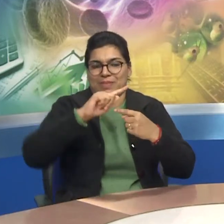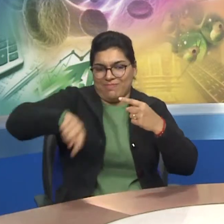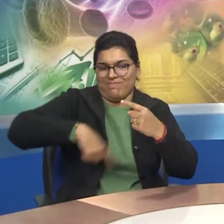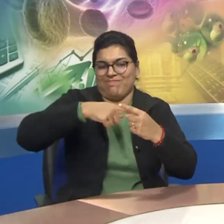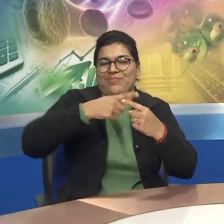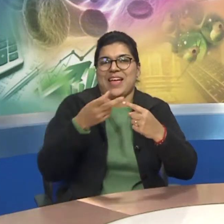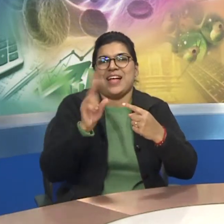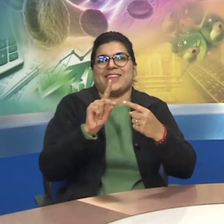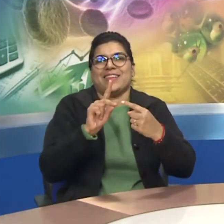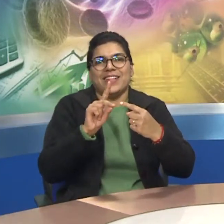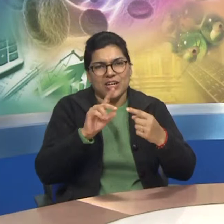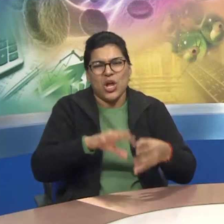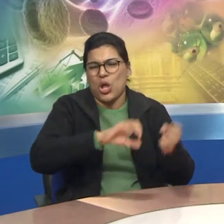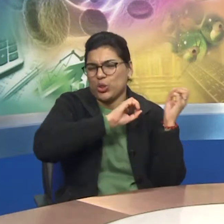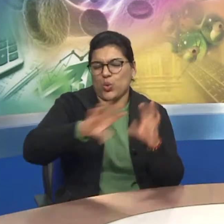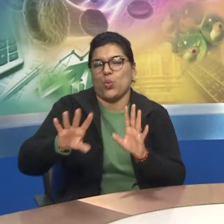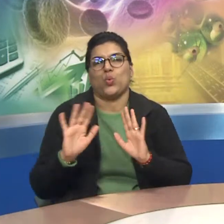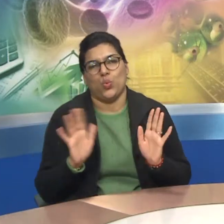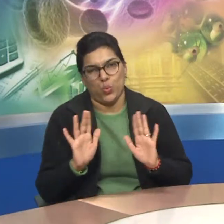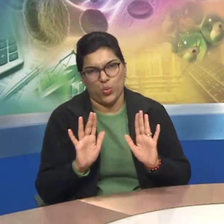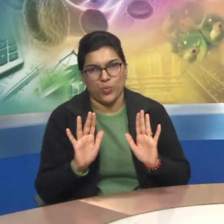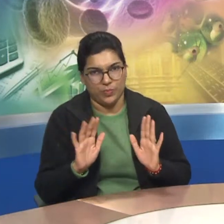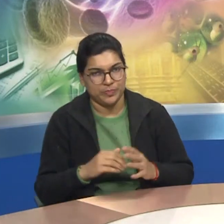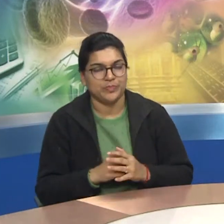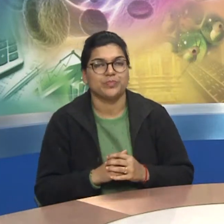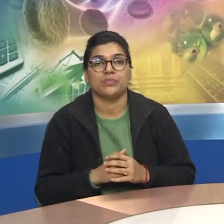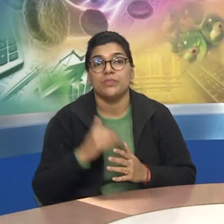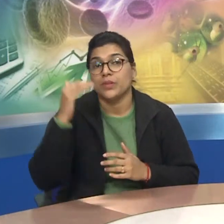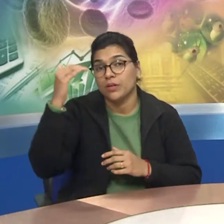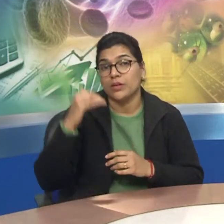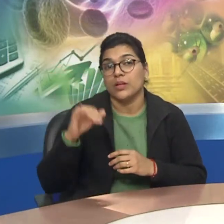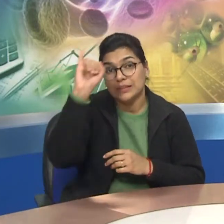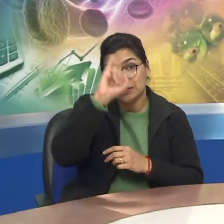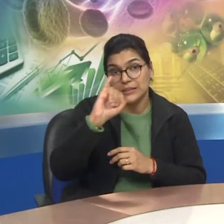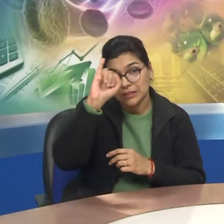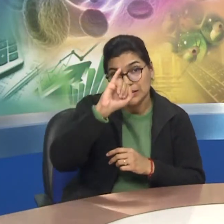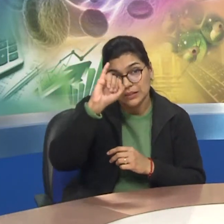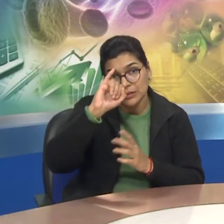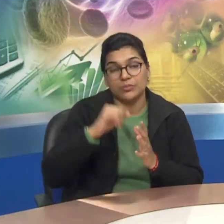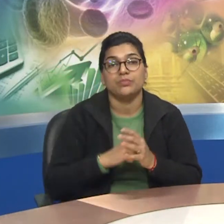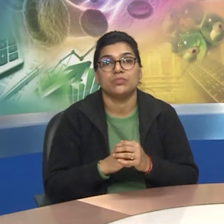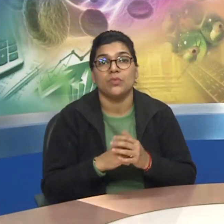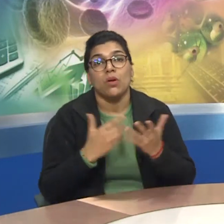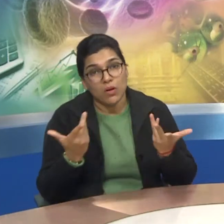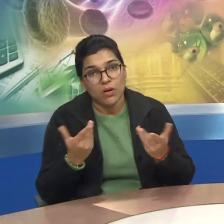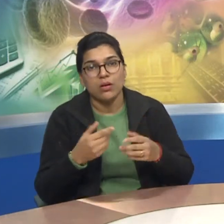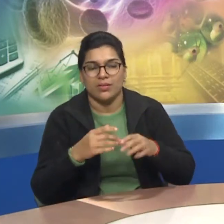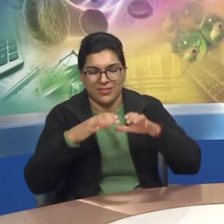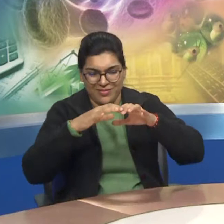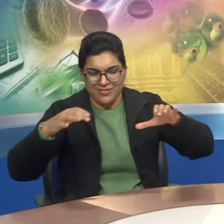papers by not throwing them and using them in another way. Point 6.